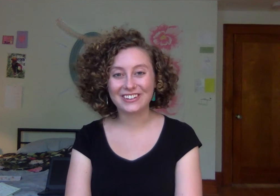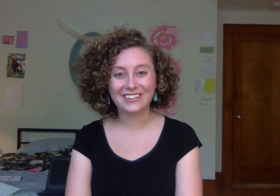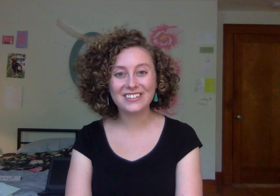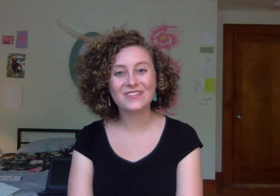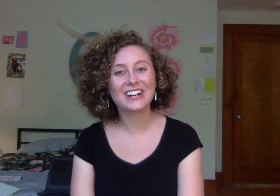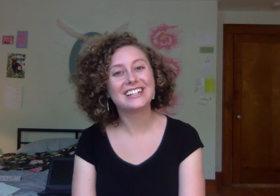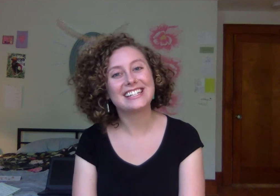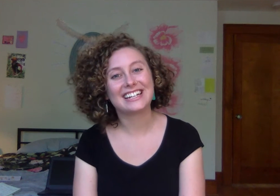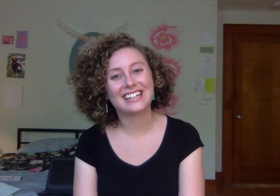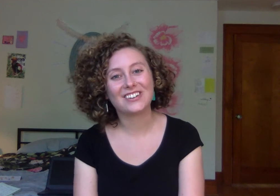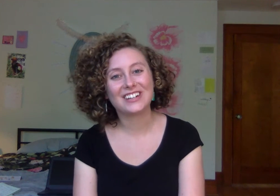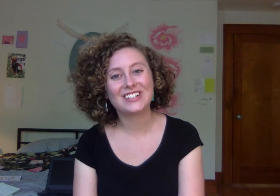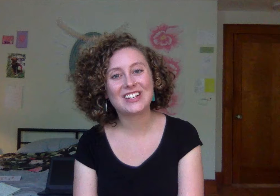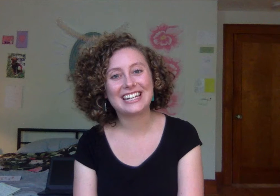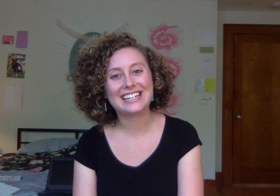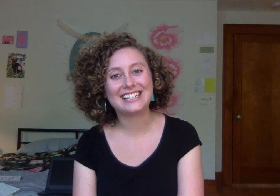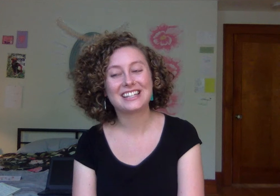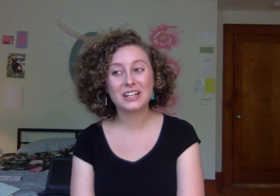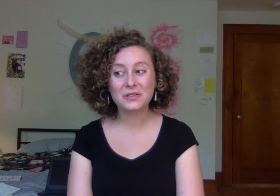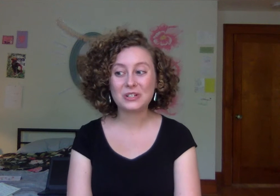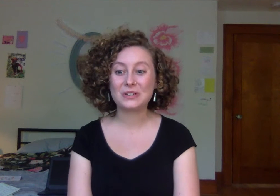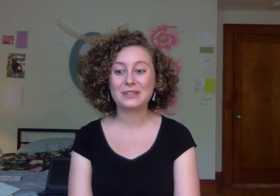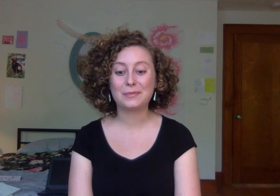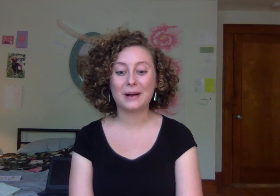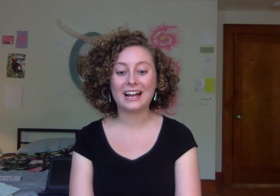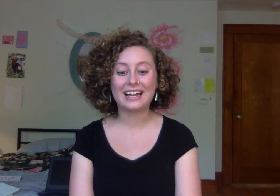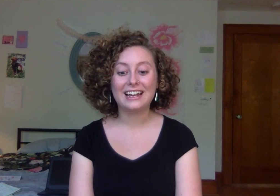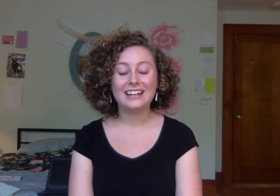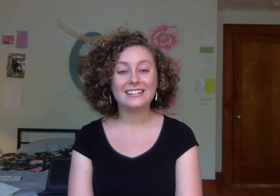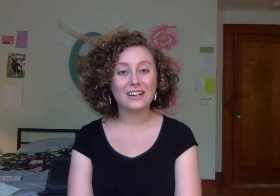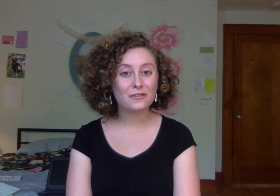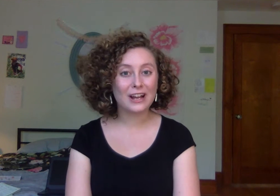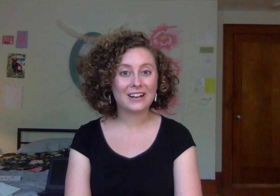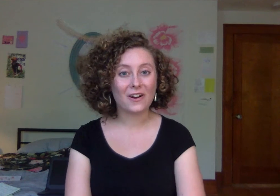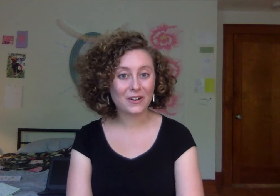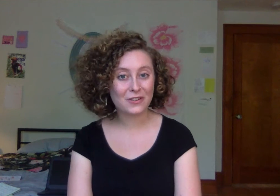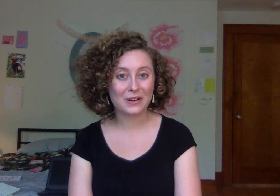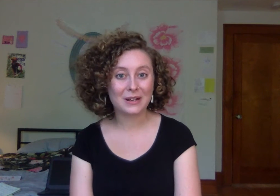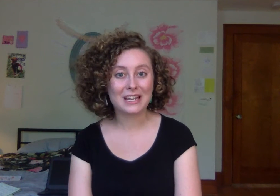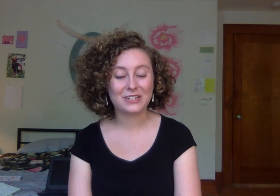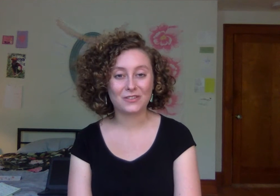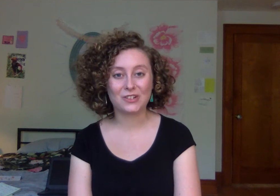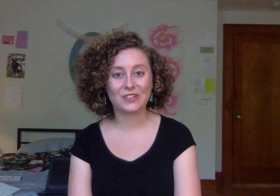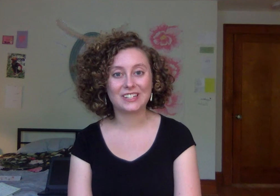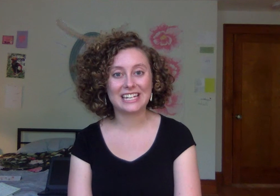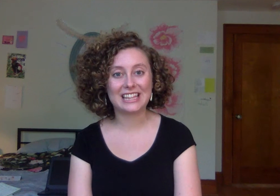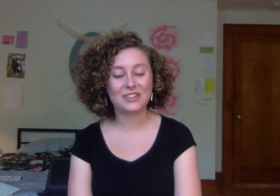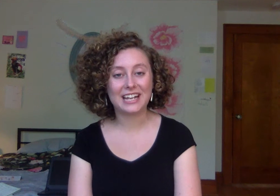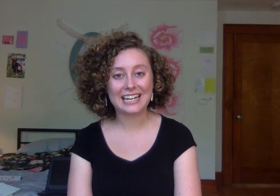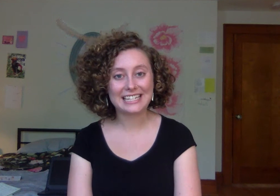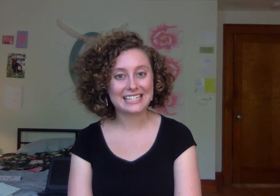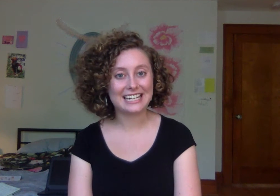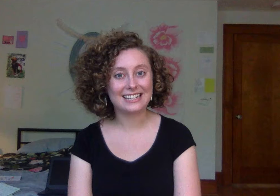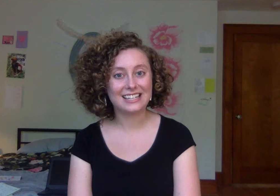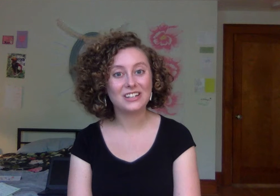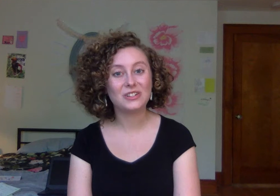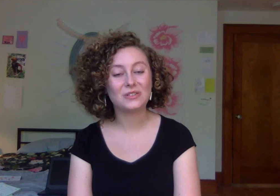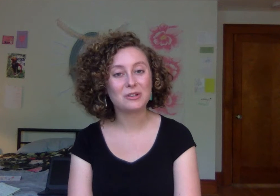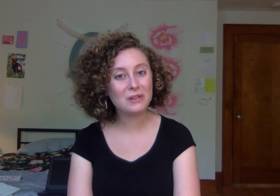know, American Sign Language is the language used by deaf and hard of hearing individuals in the United States to communicate